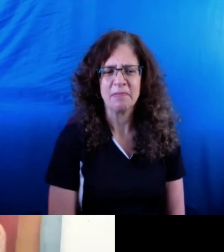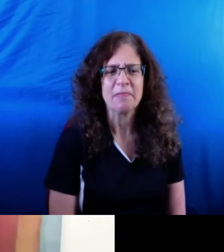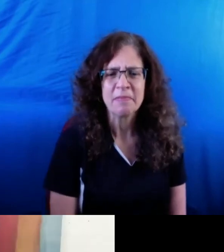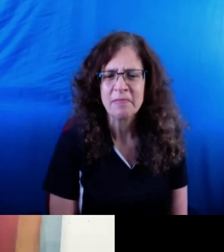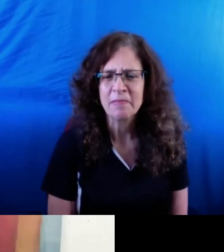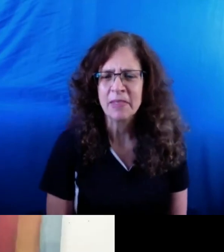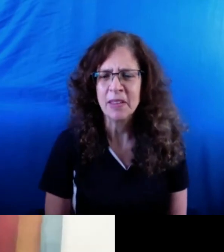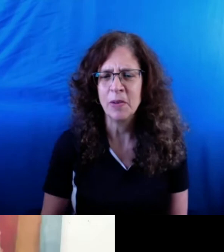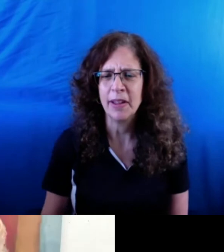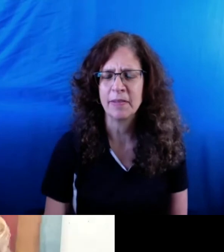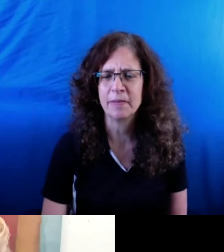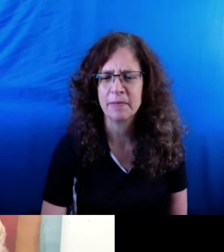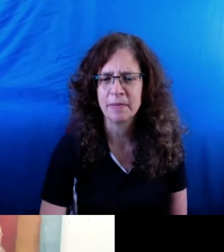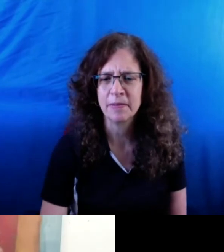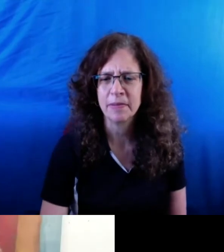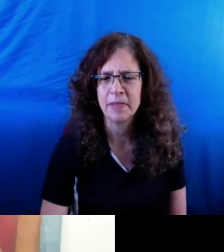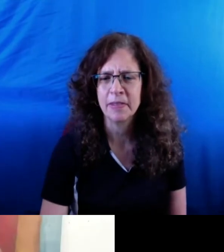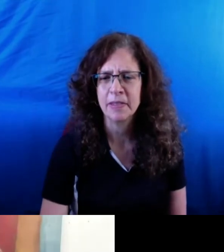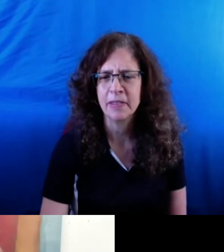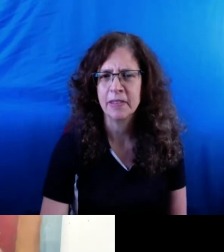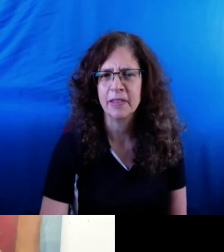can use the Q&A.